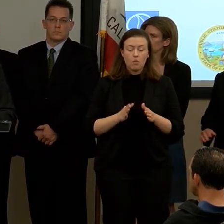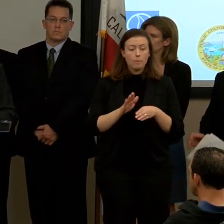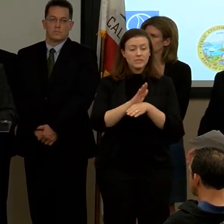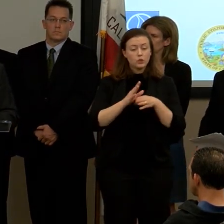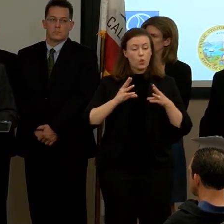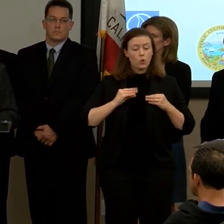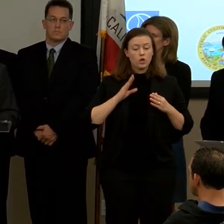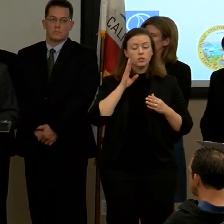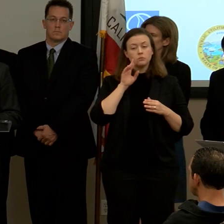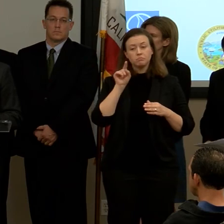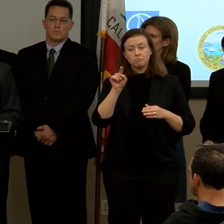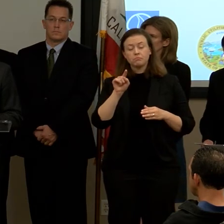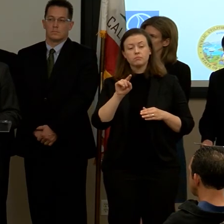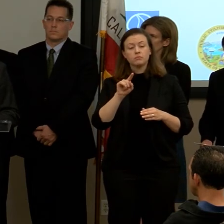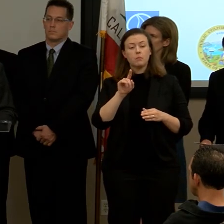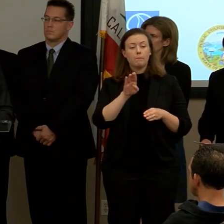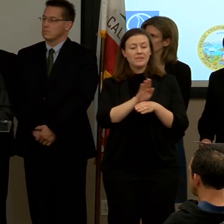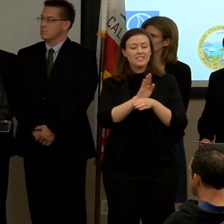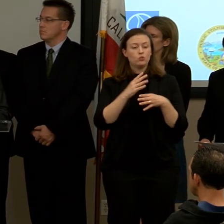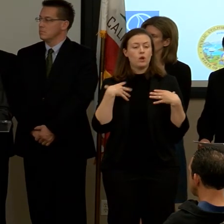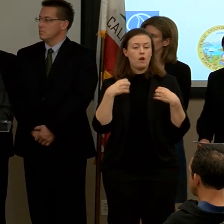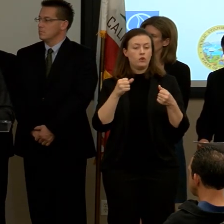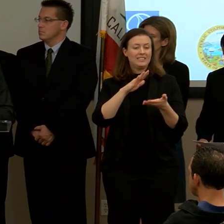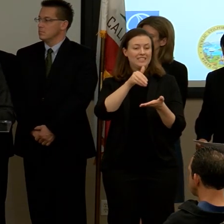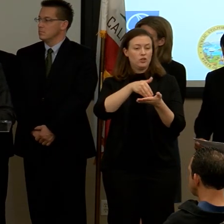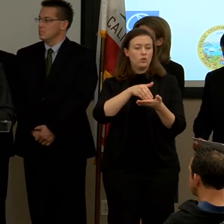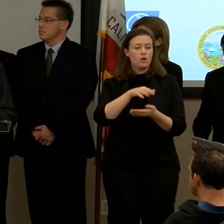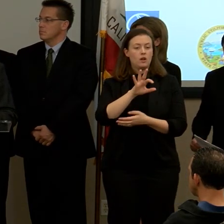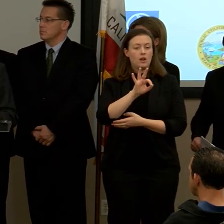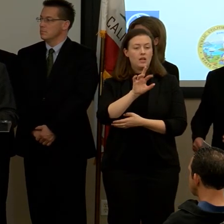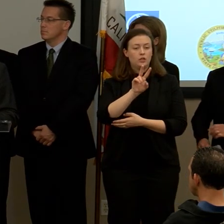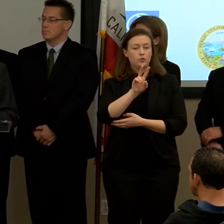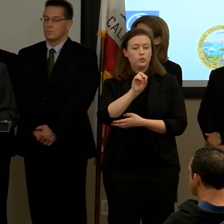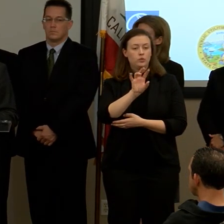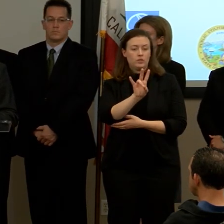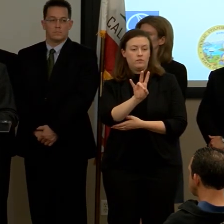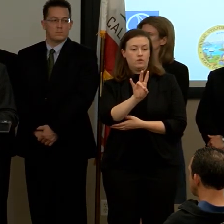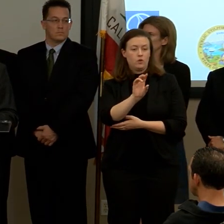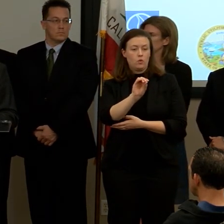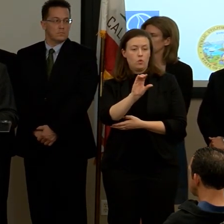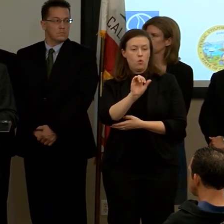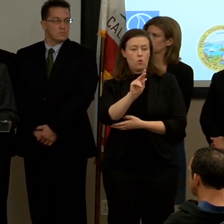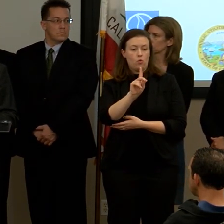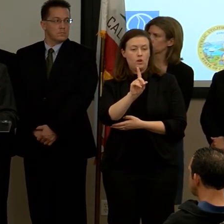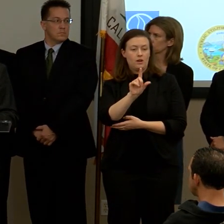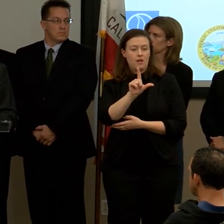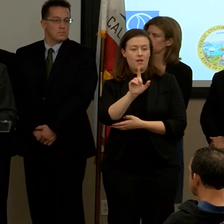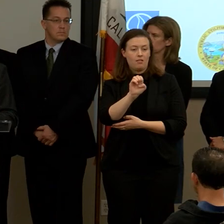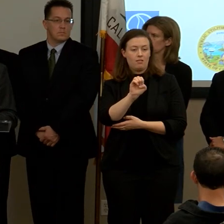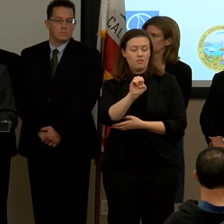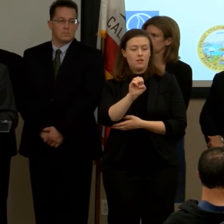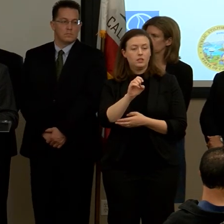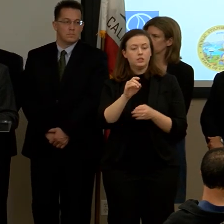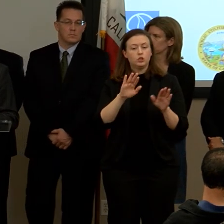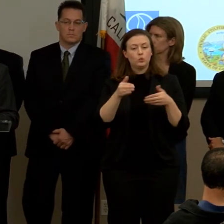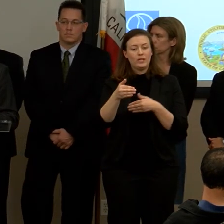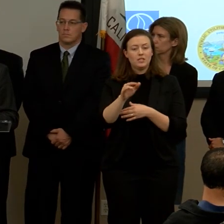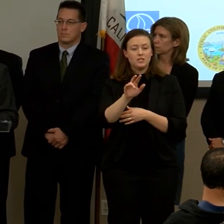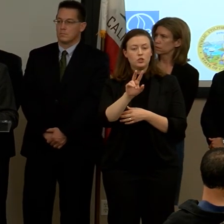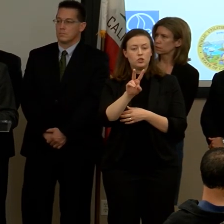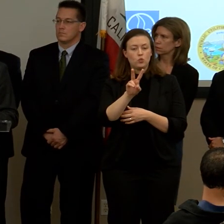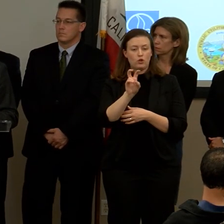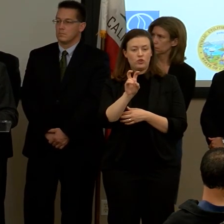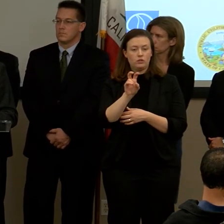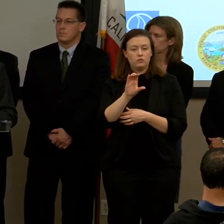visit the Business Recovery Center located at 9207 Oakdale Avenue, Suite 200 in